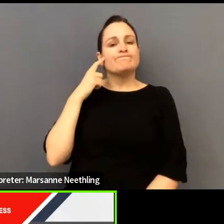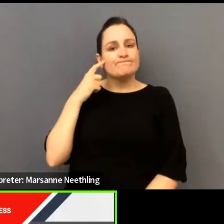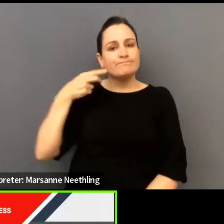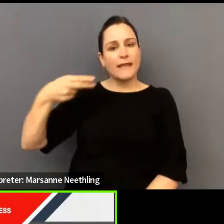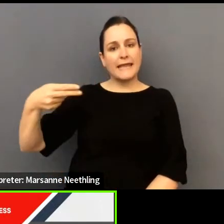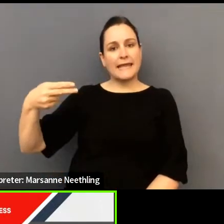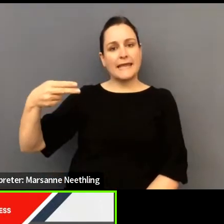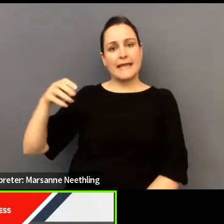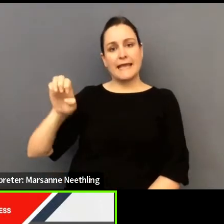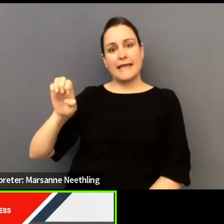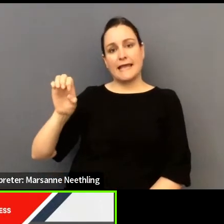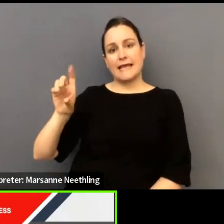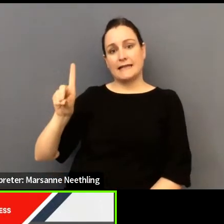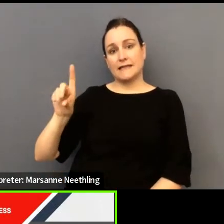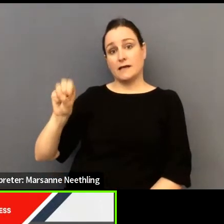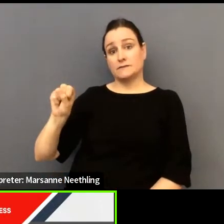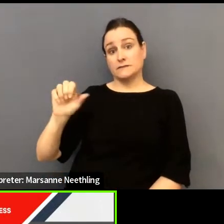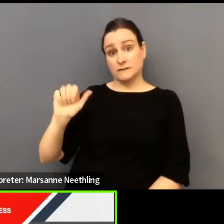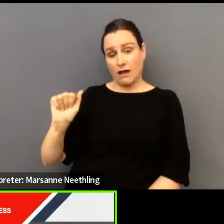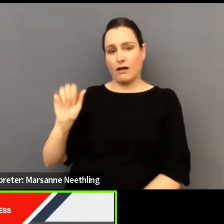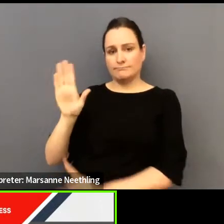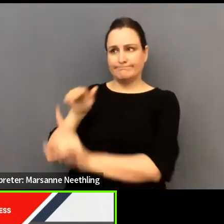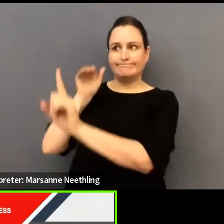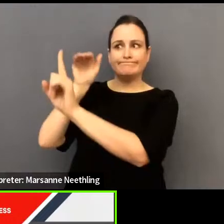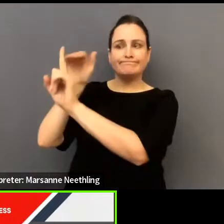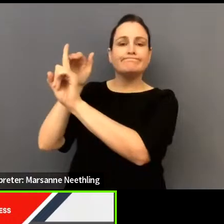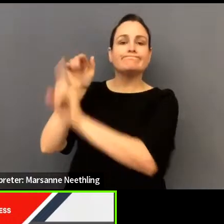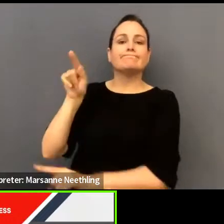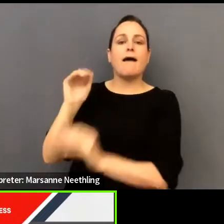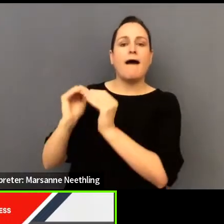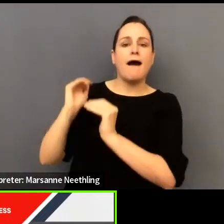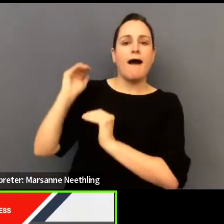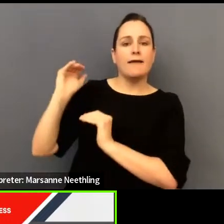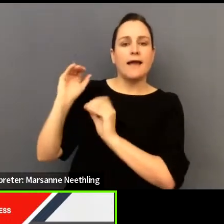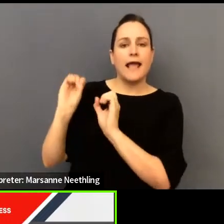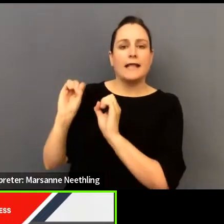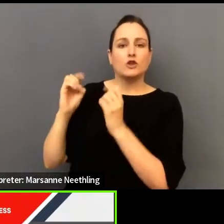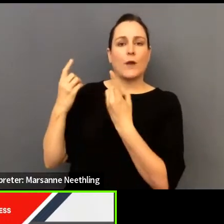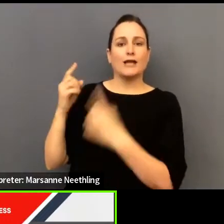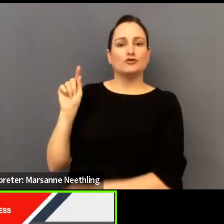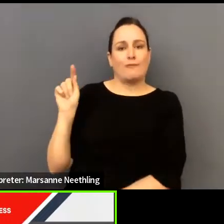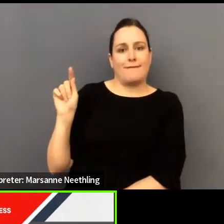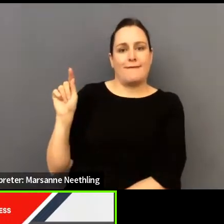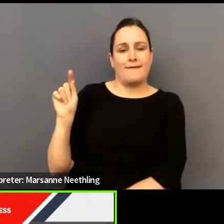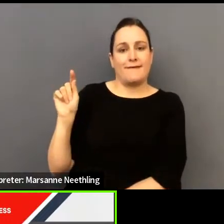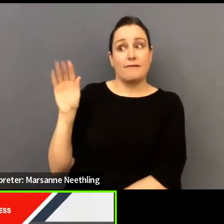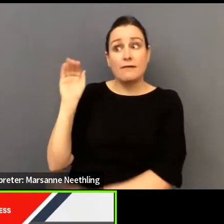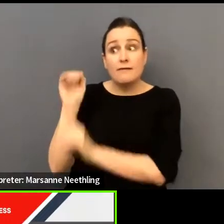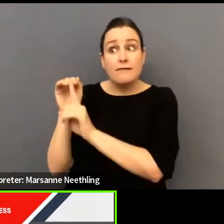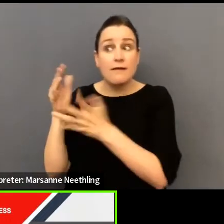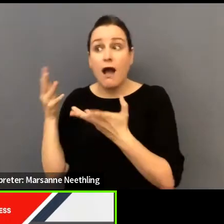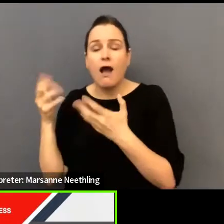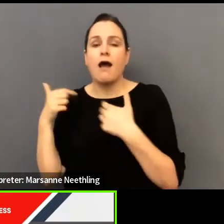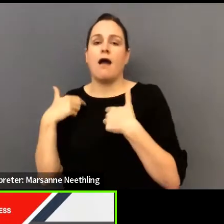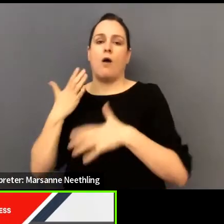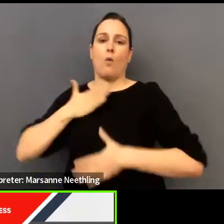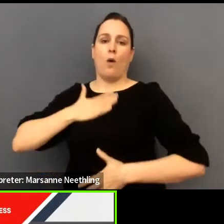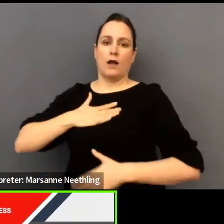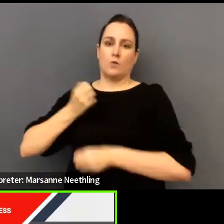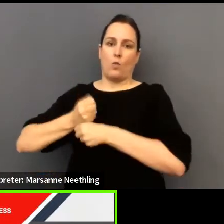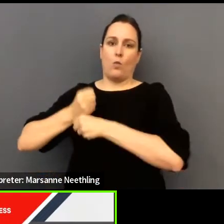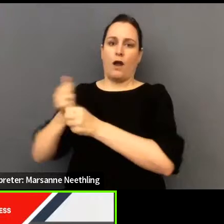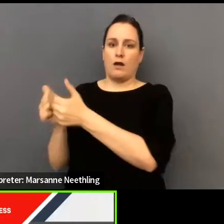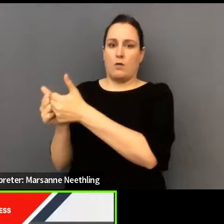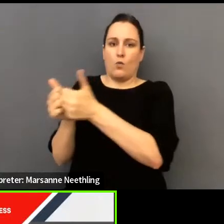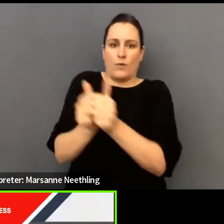to higher education and see, how we can work with DBE specifically about the